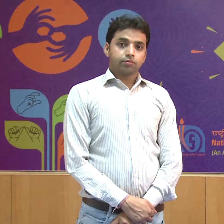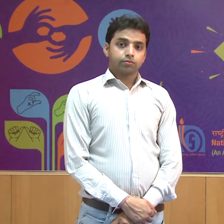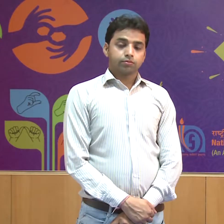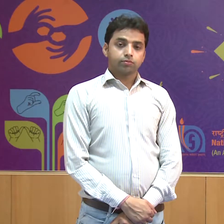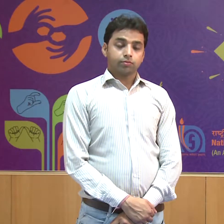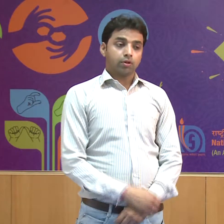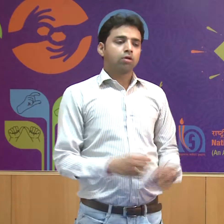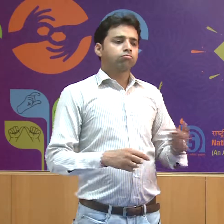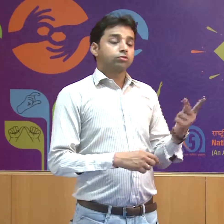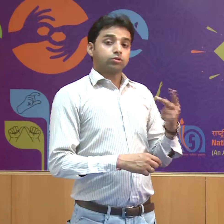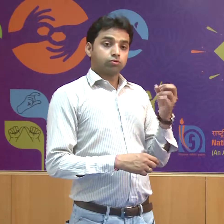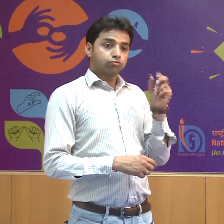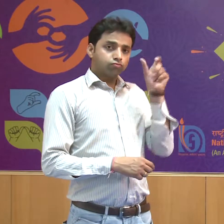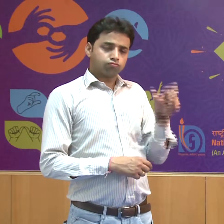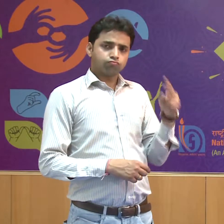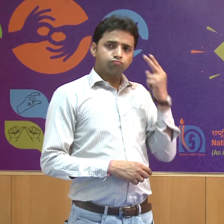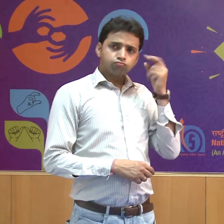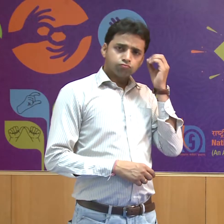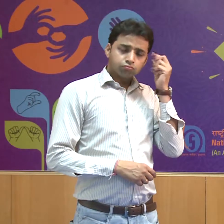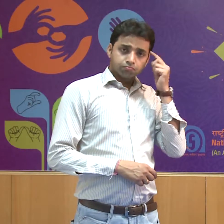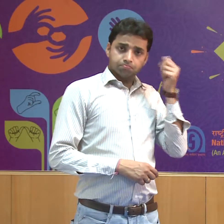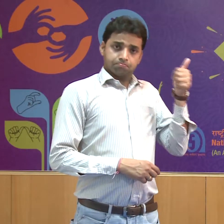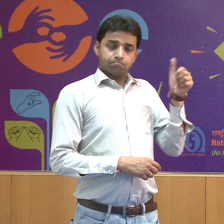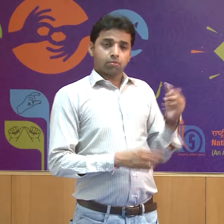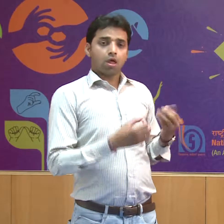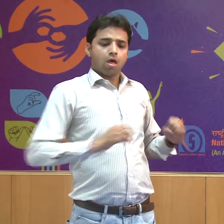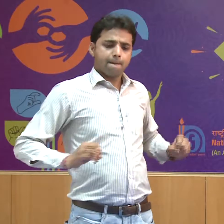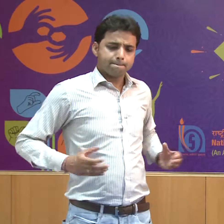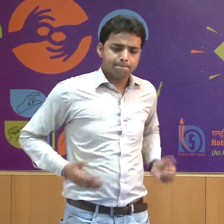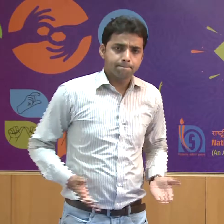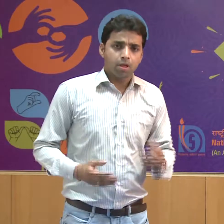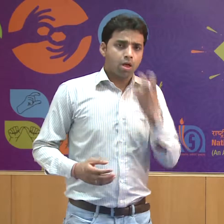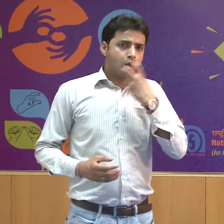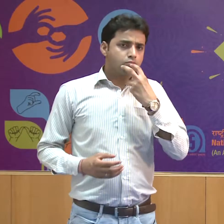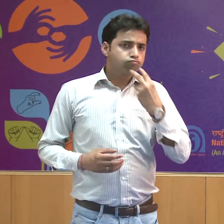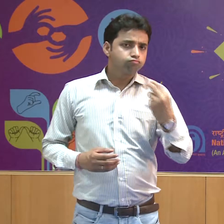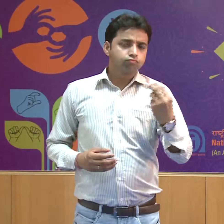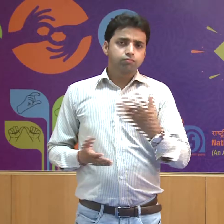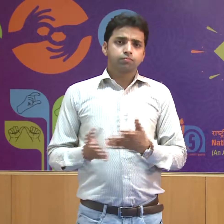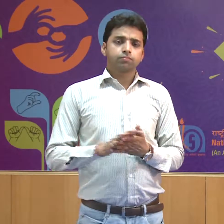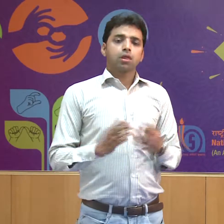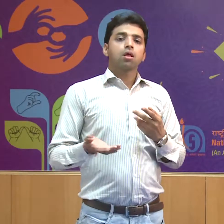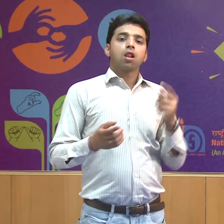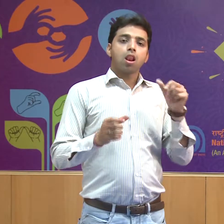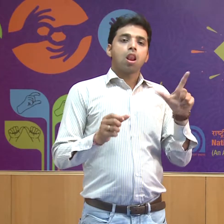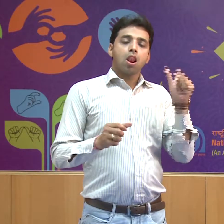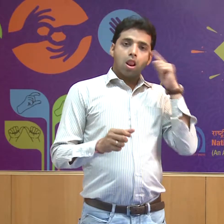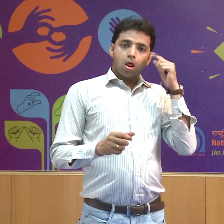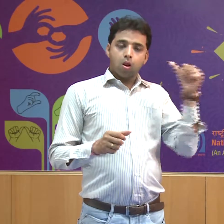These two scholars started the study of philosophy and logic in the syllabus.